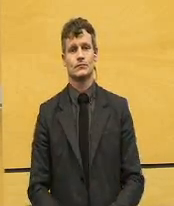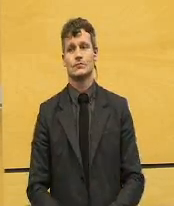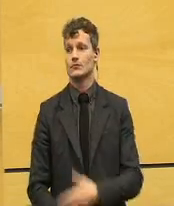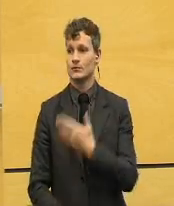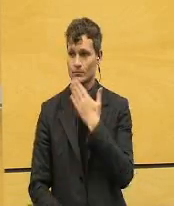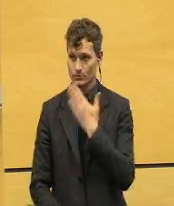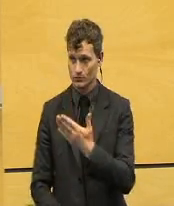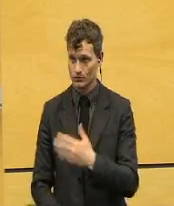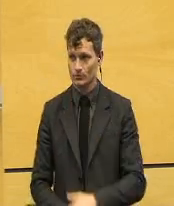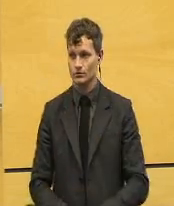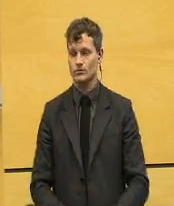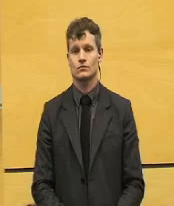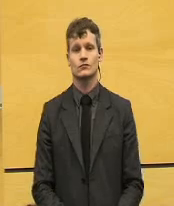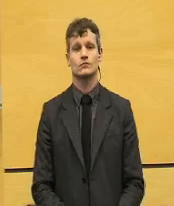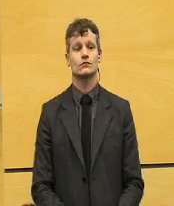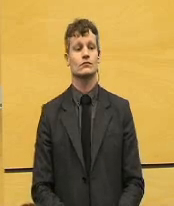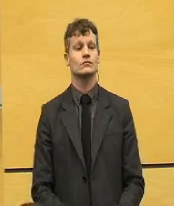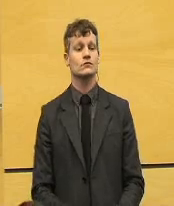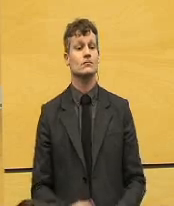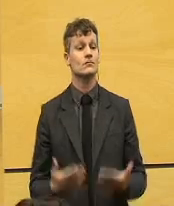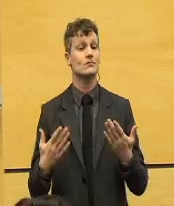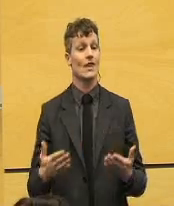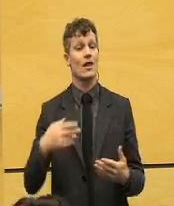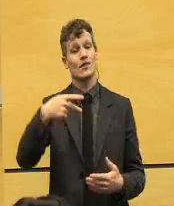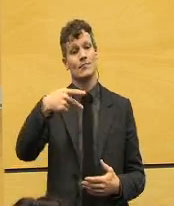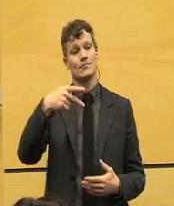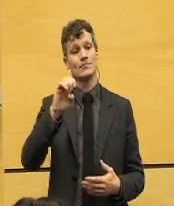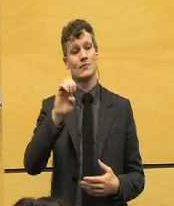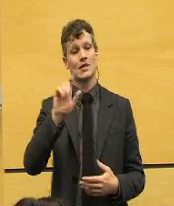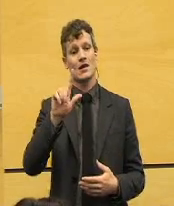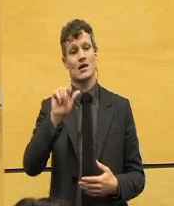Thank you. Señora Peláez.